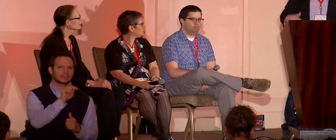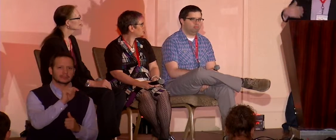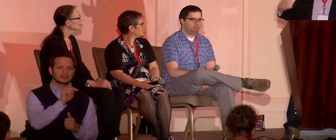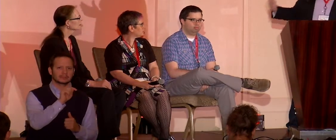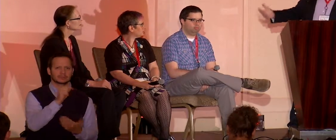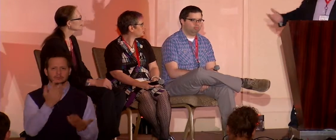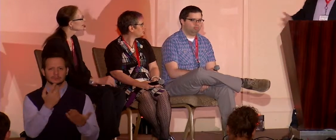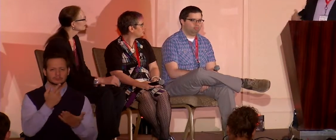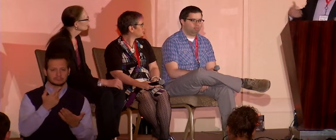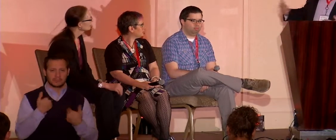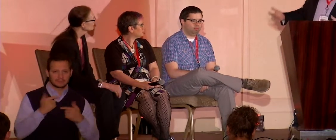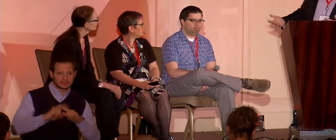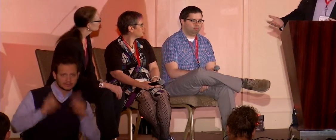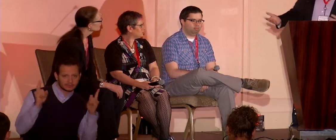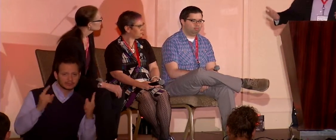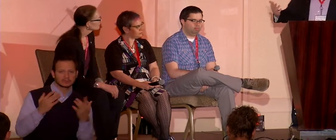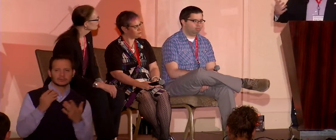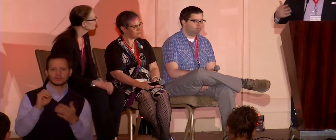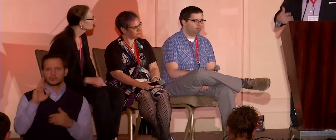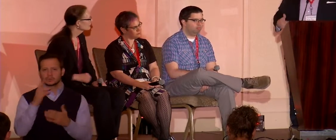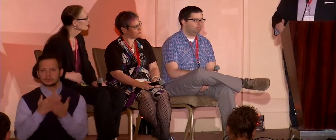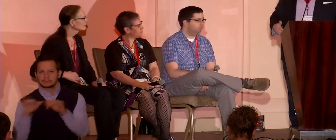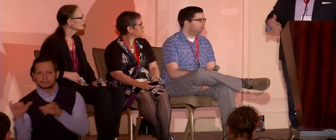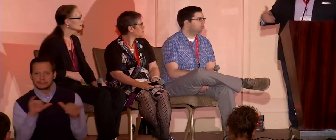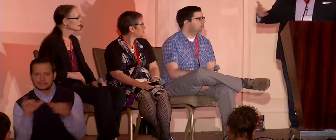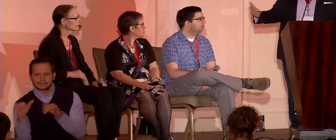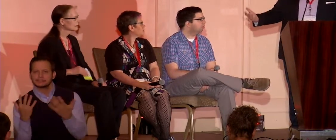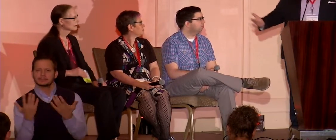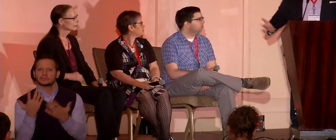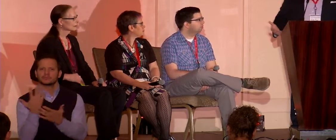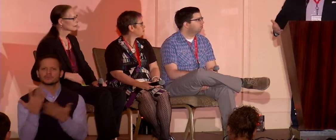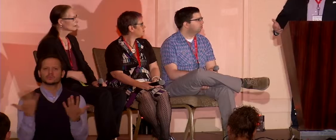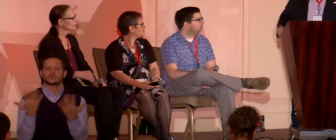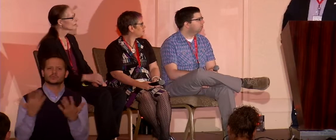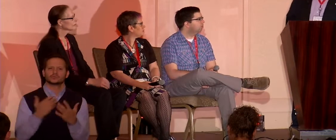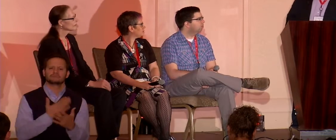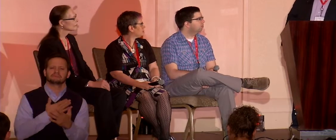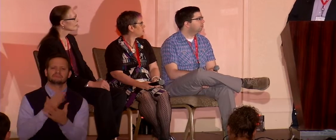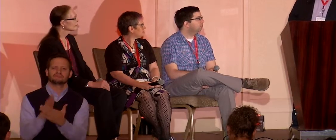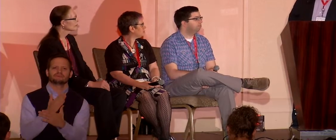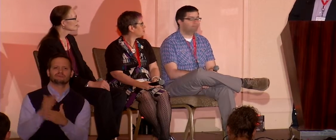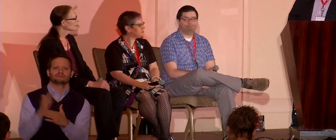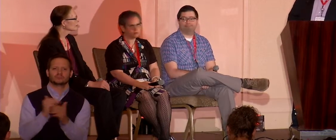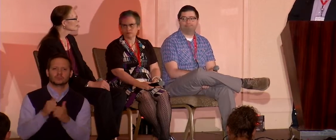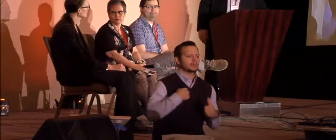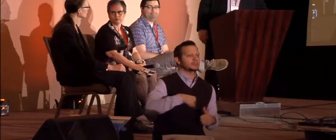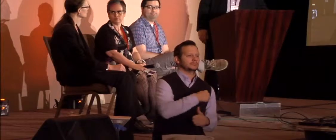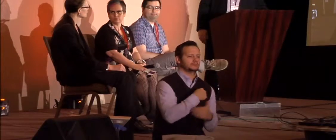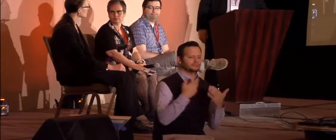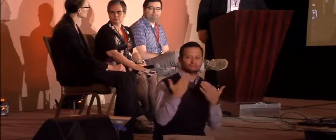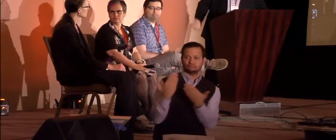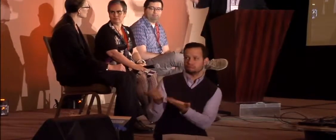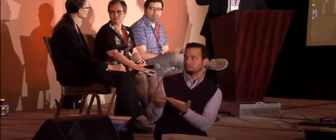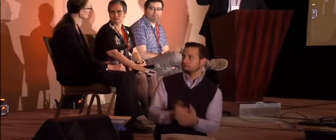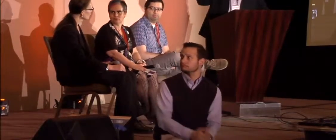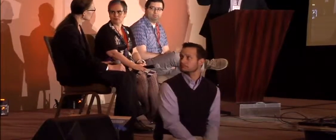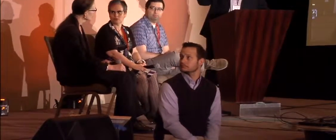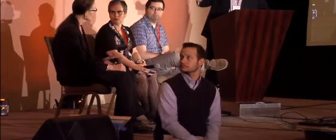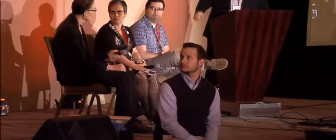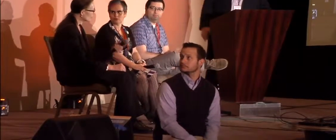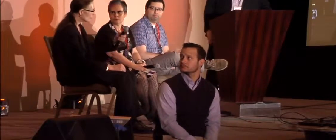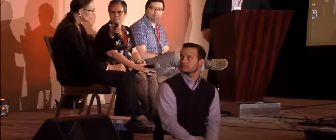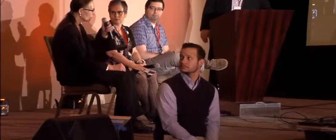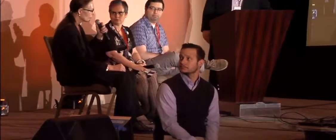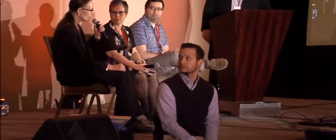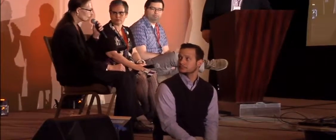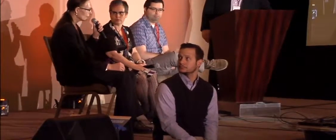process. Talk about some similarities, some differences. Let's just start from there. Do you want to go ahead first,